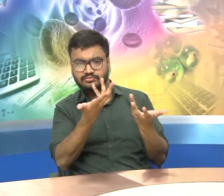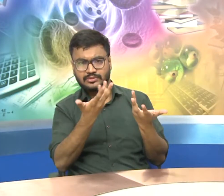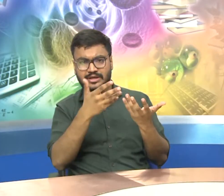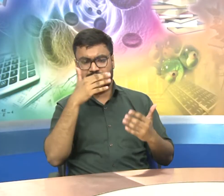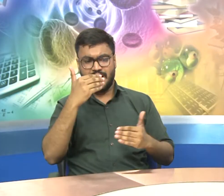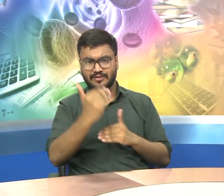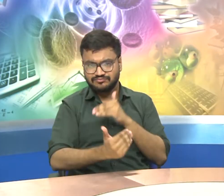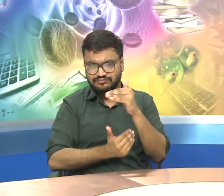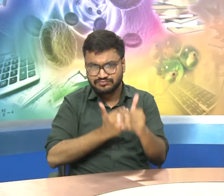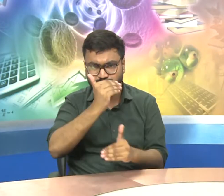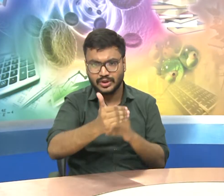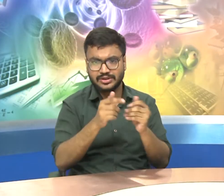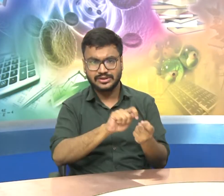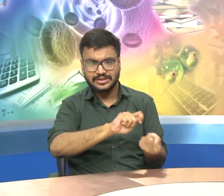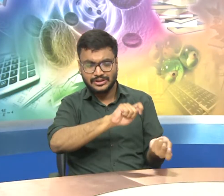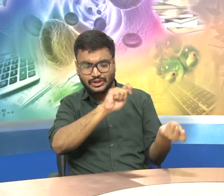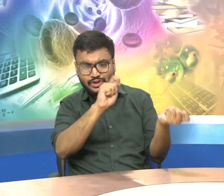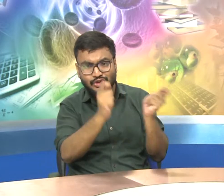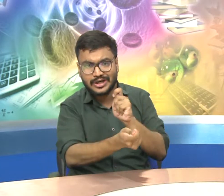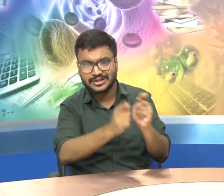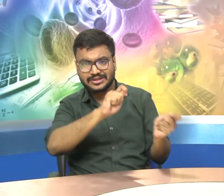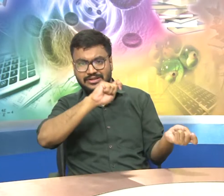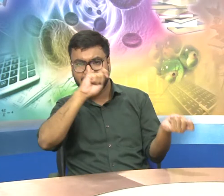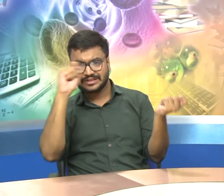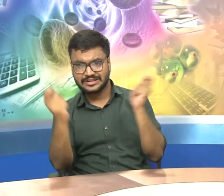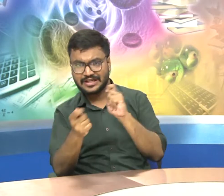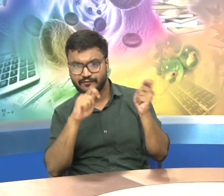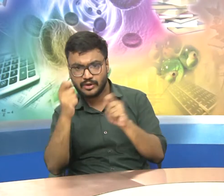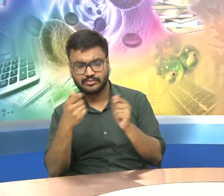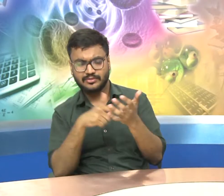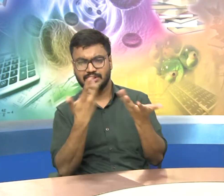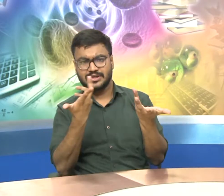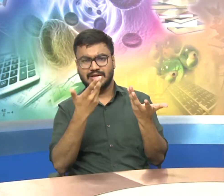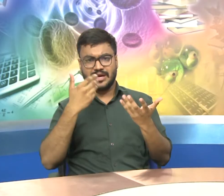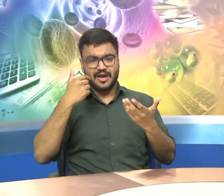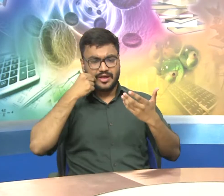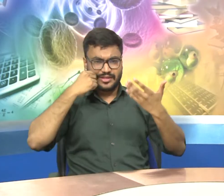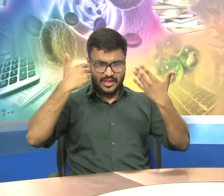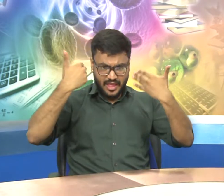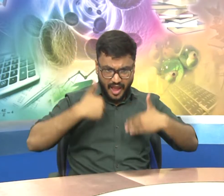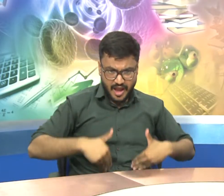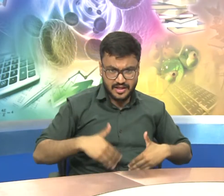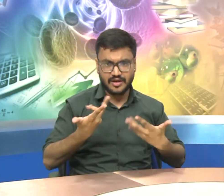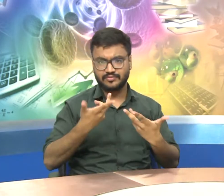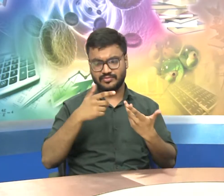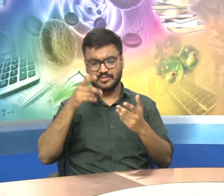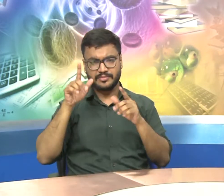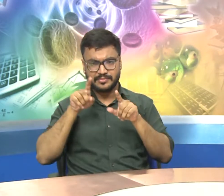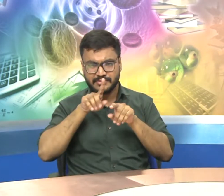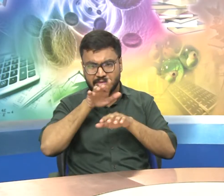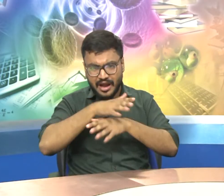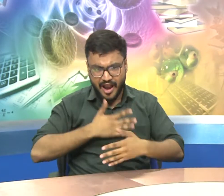Darwin observed nature carefully and developed the theory of